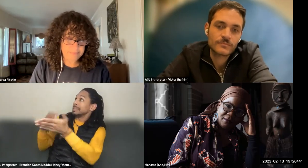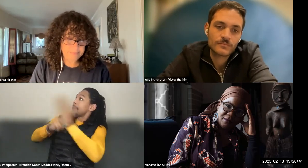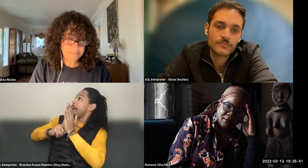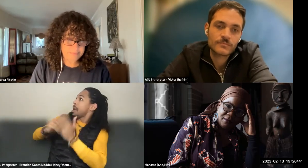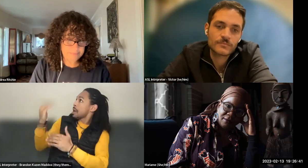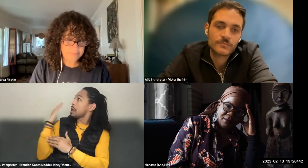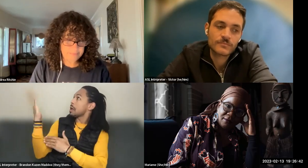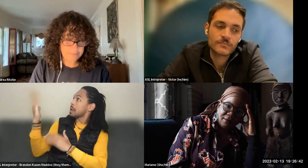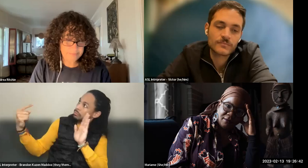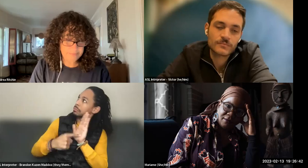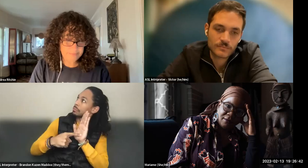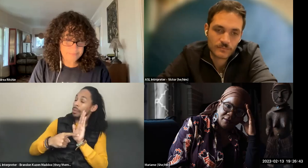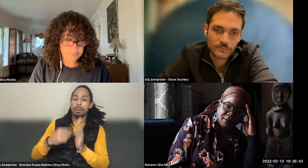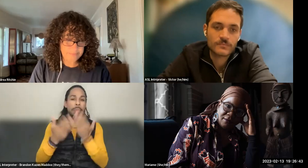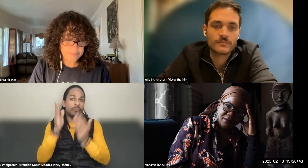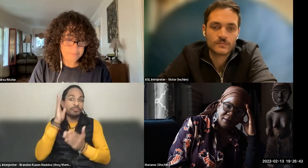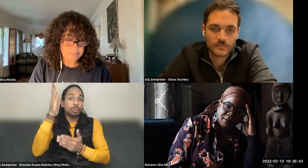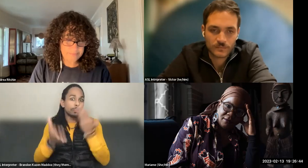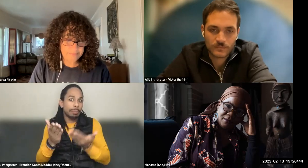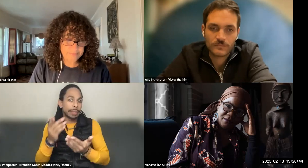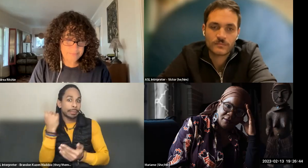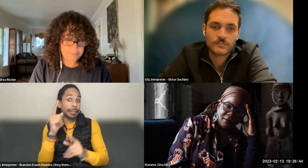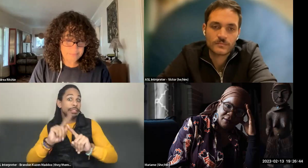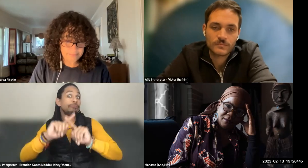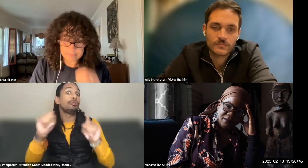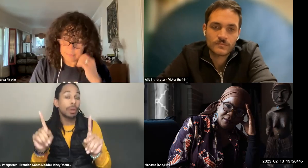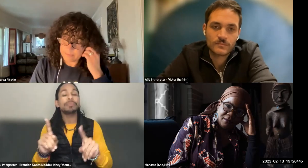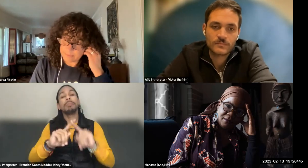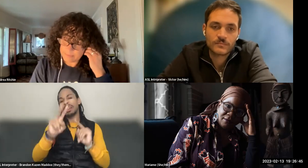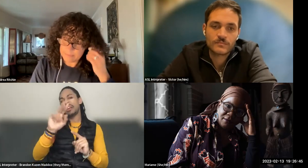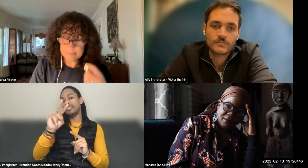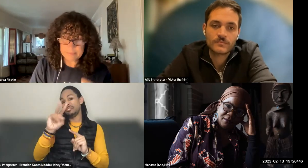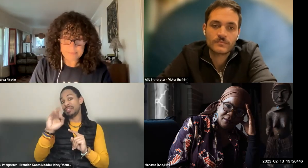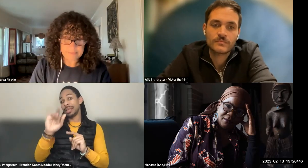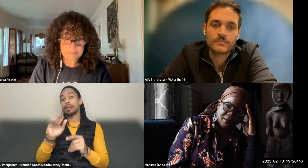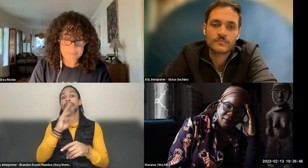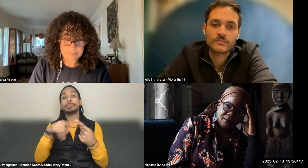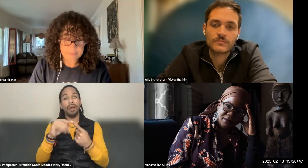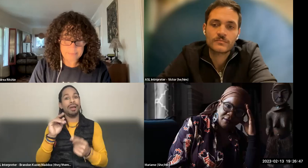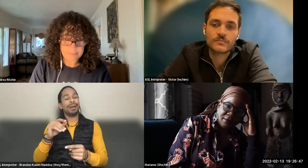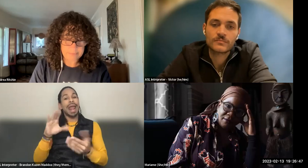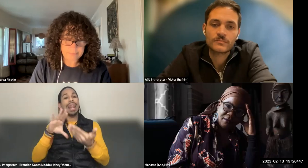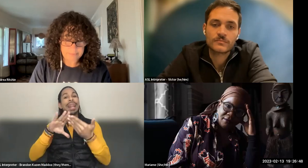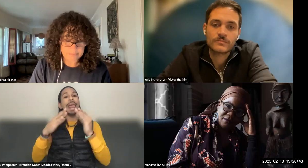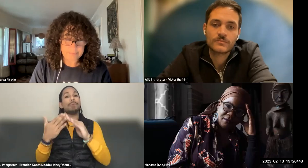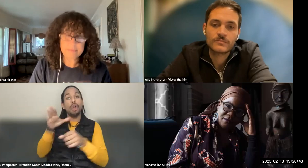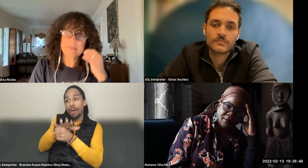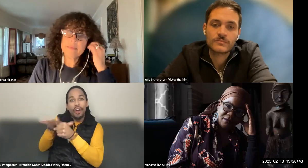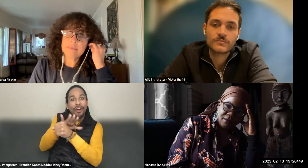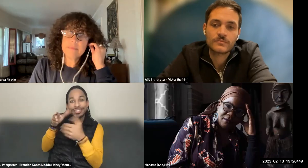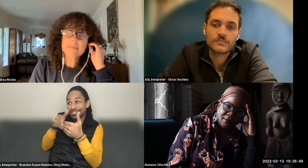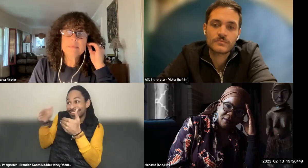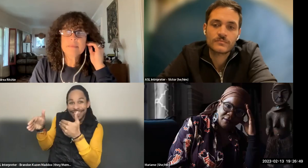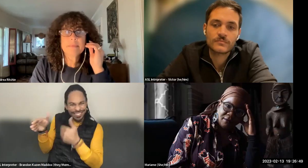might be something else. But Vicki talked about us needing to know our neighbors. And every time I talk about this with